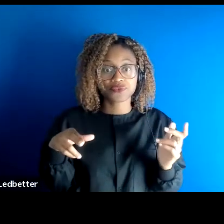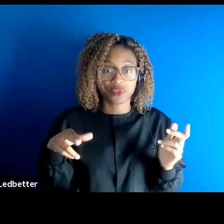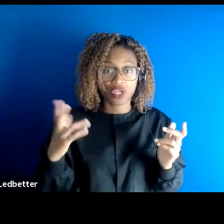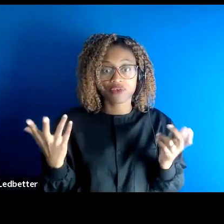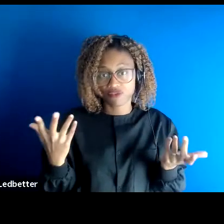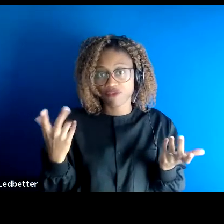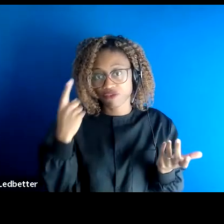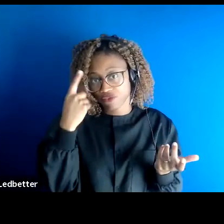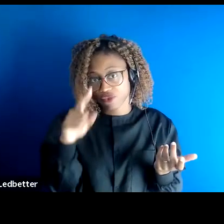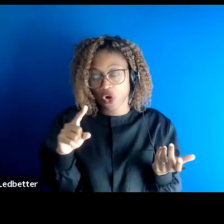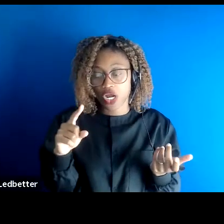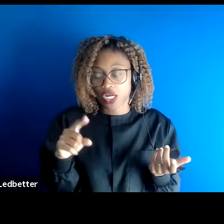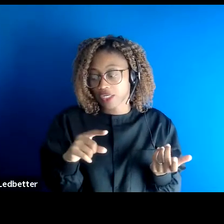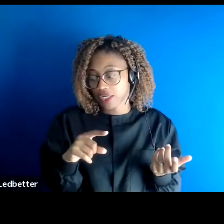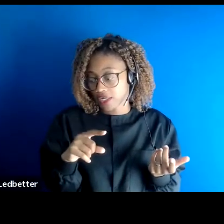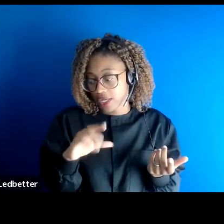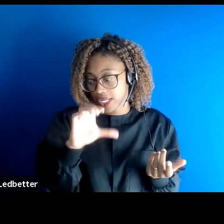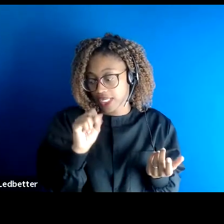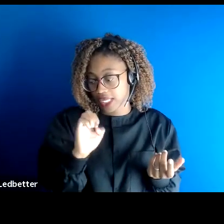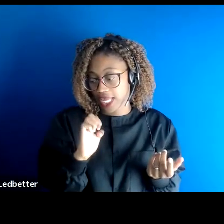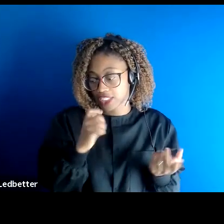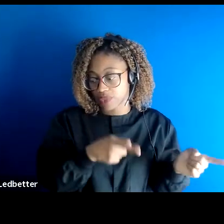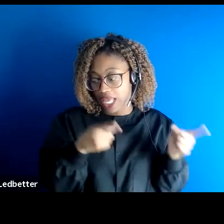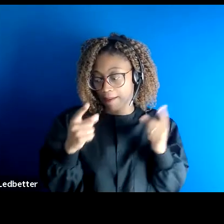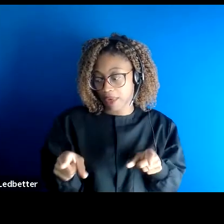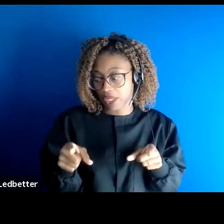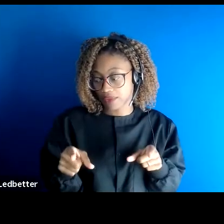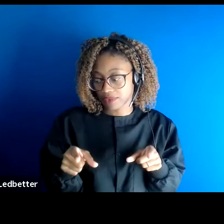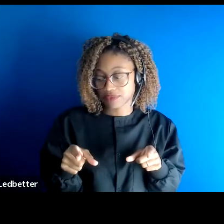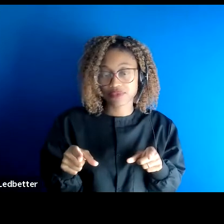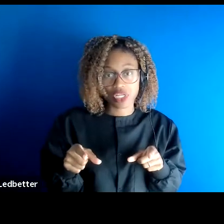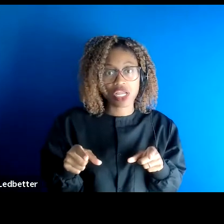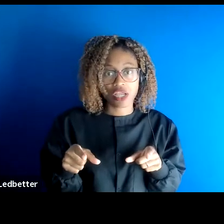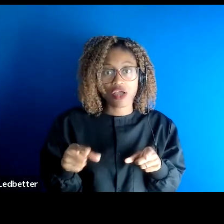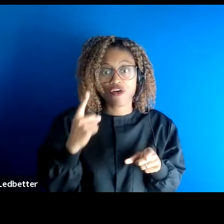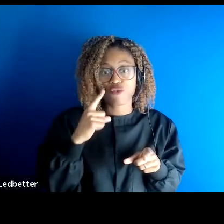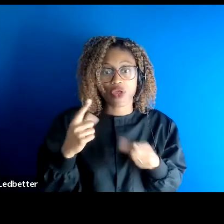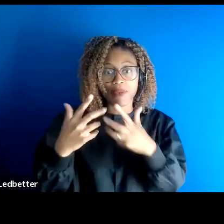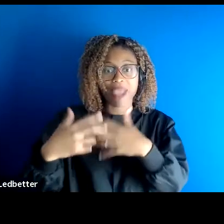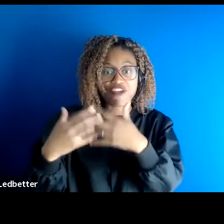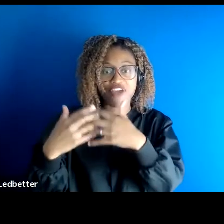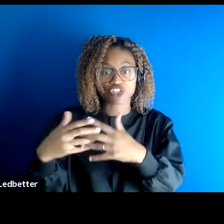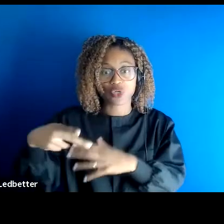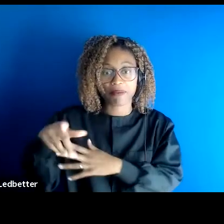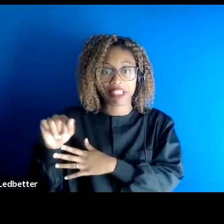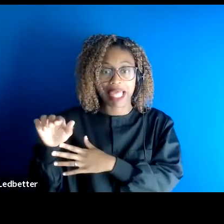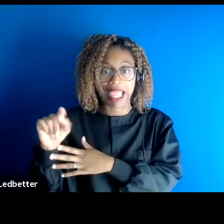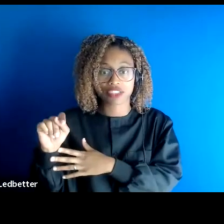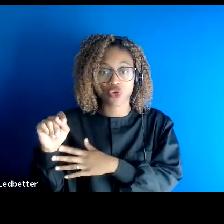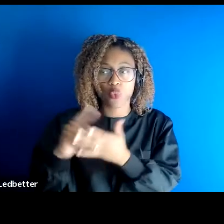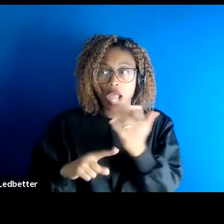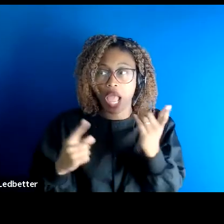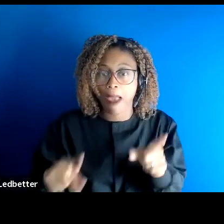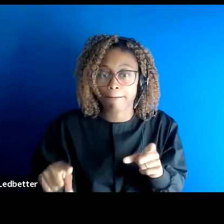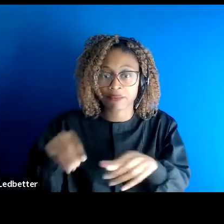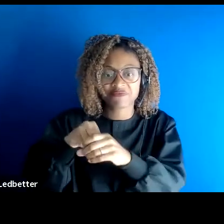research on a case that was happening with a manufacturing plant. And the people who were